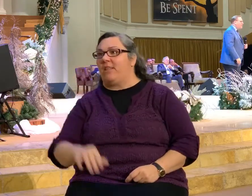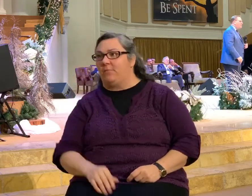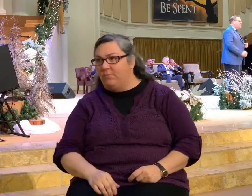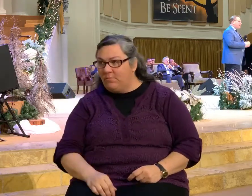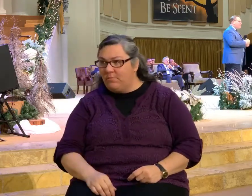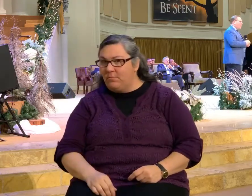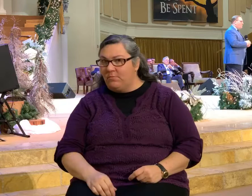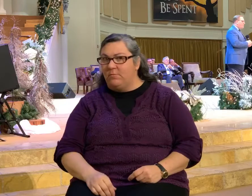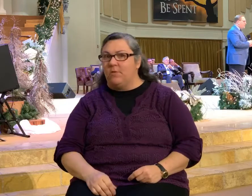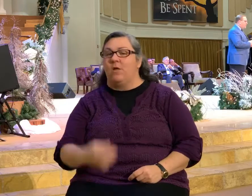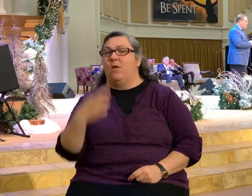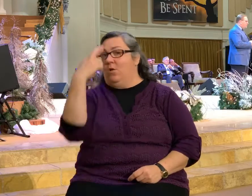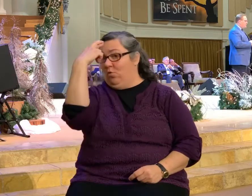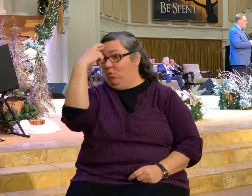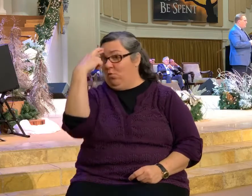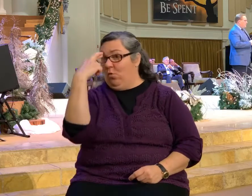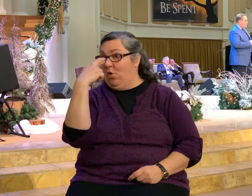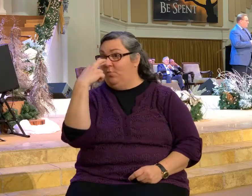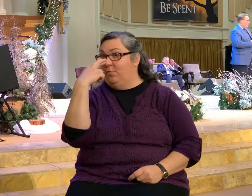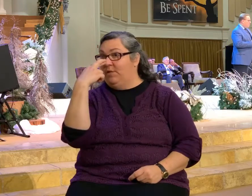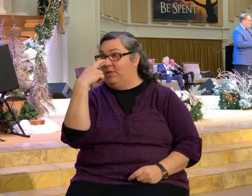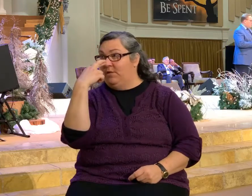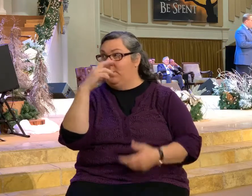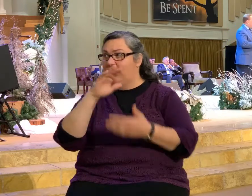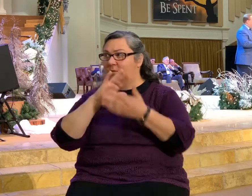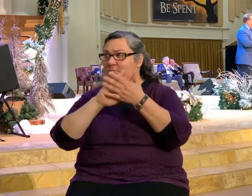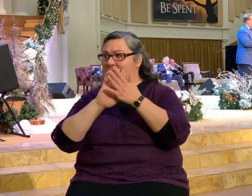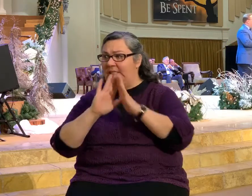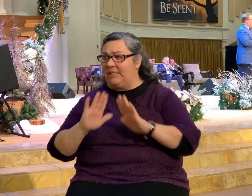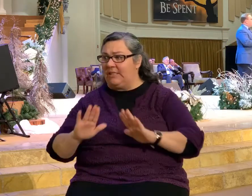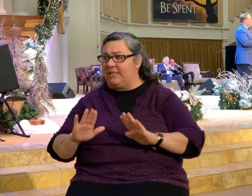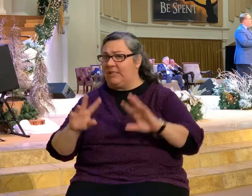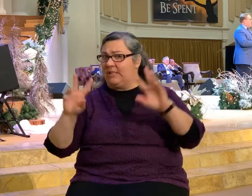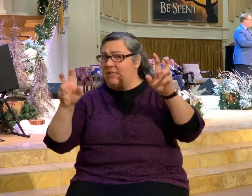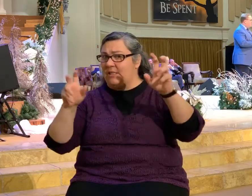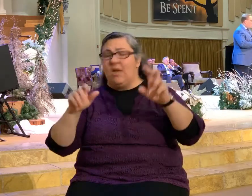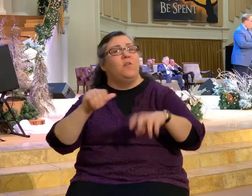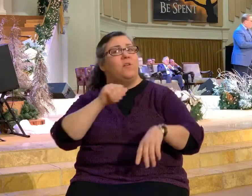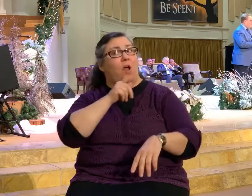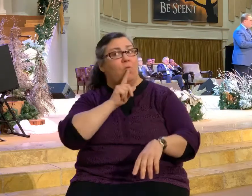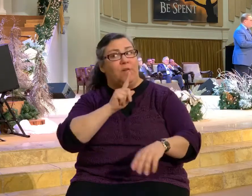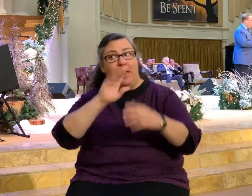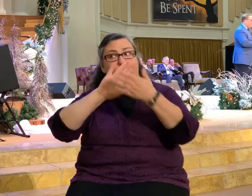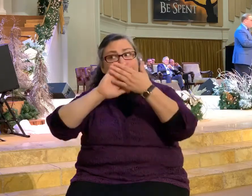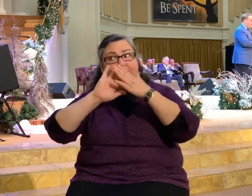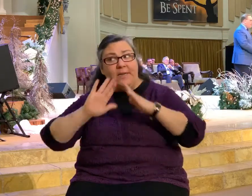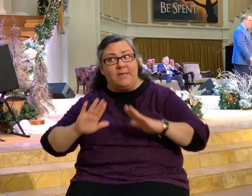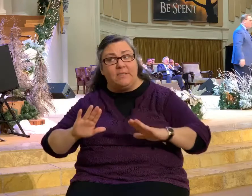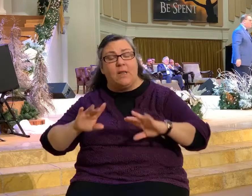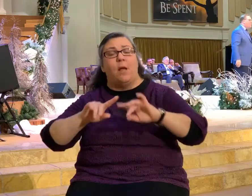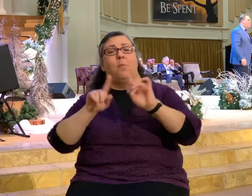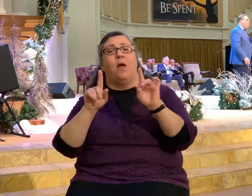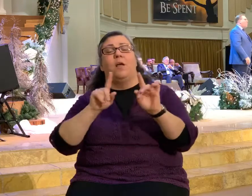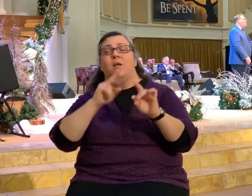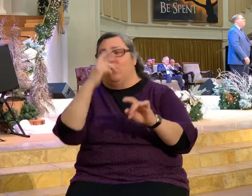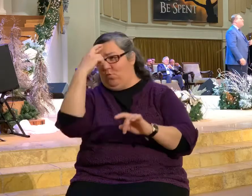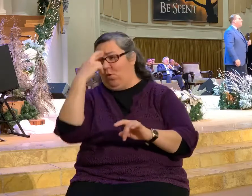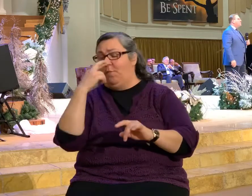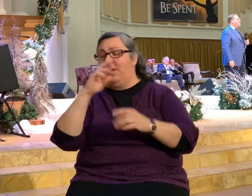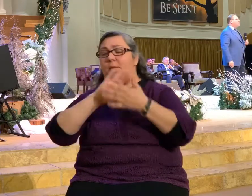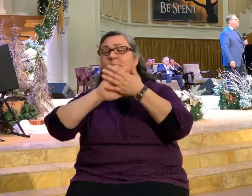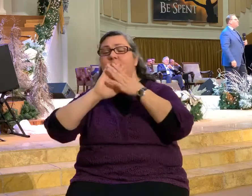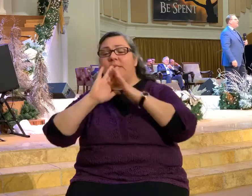Romana, which meant Roman peace. It wasn't peace as in the end of war, but it was peace rather as